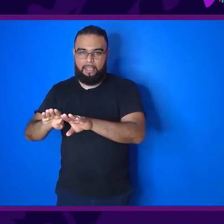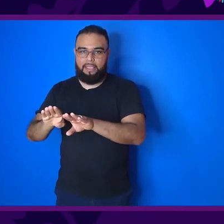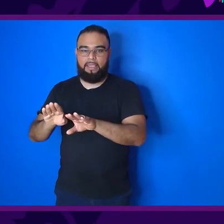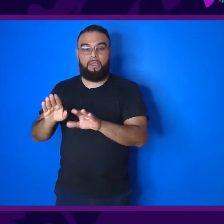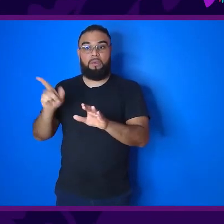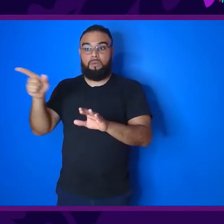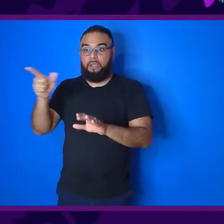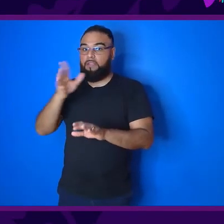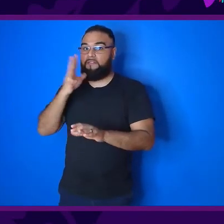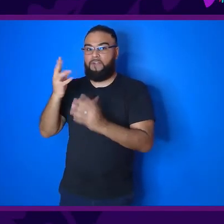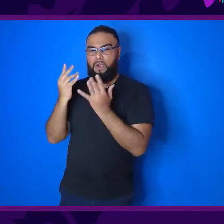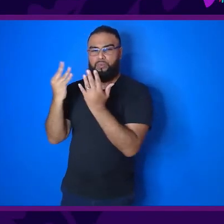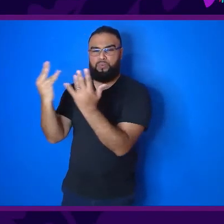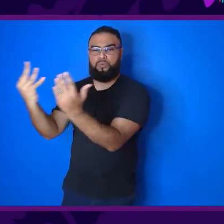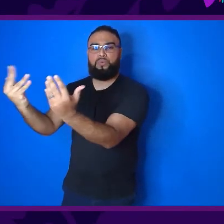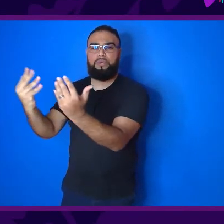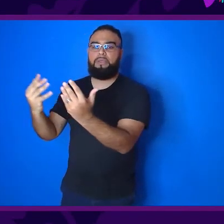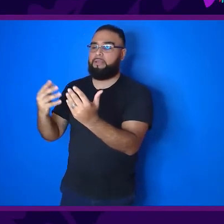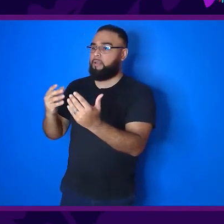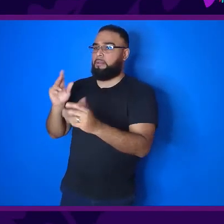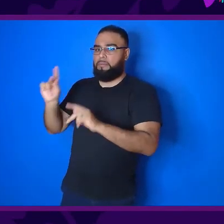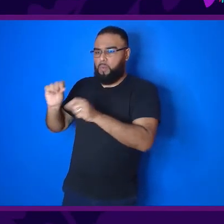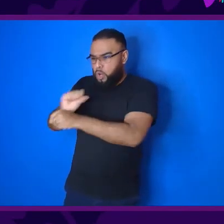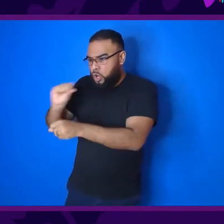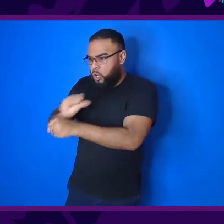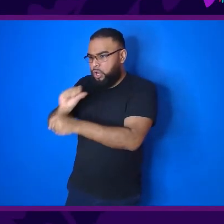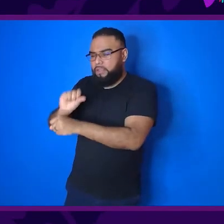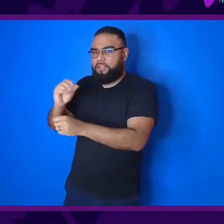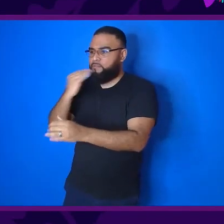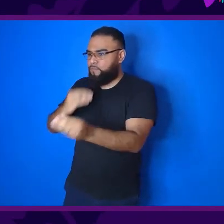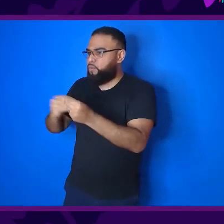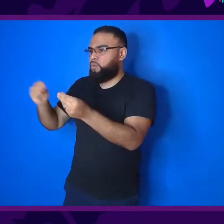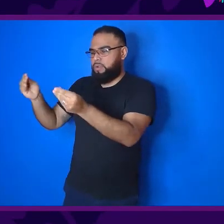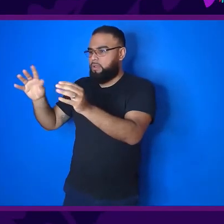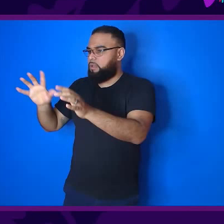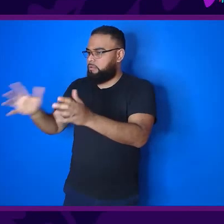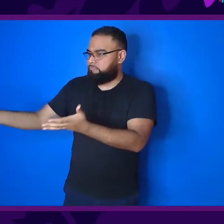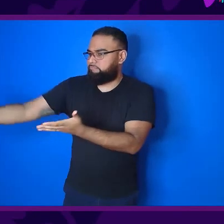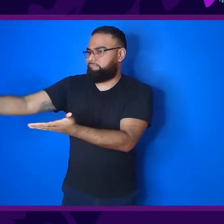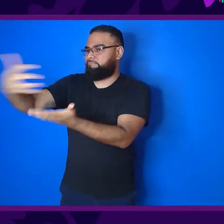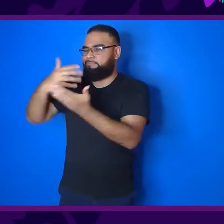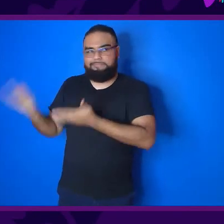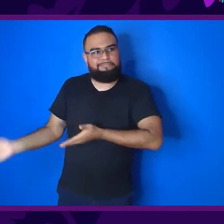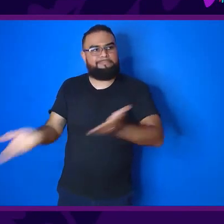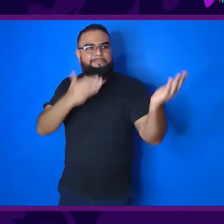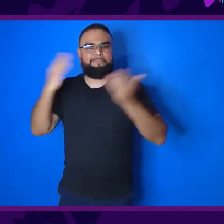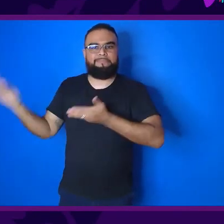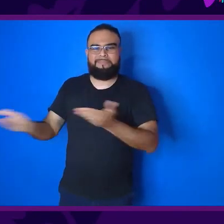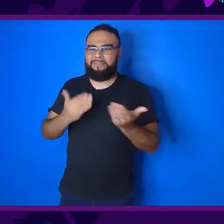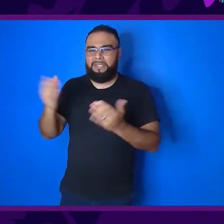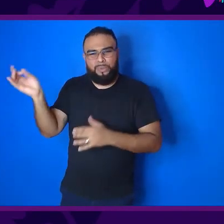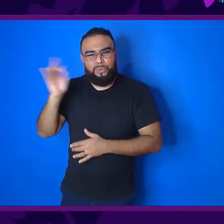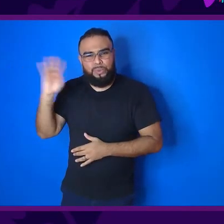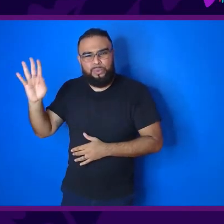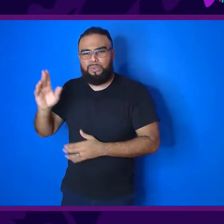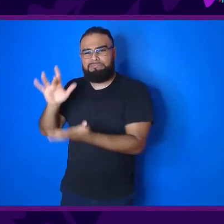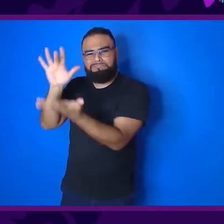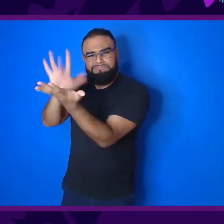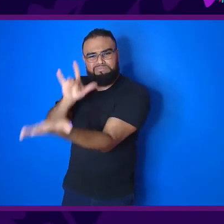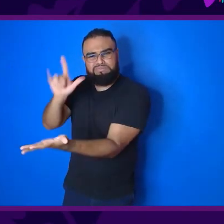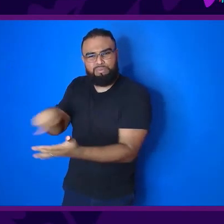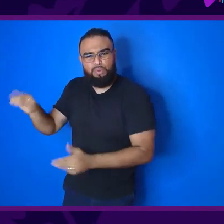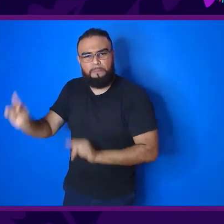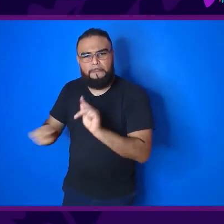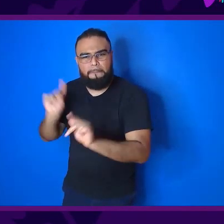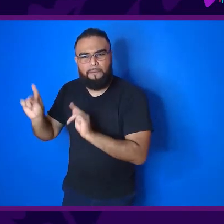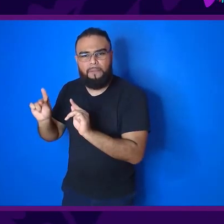are poor, they're mistreated, they're poisoned, they're sprayed. Women are, it's very hard